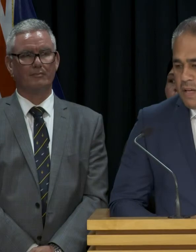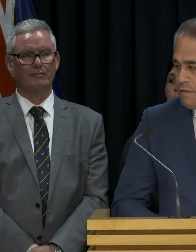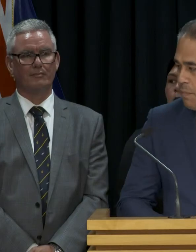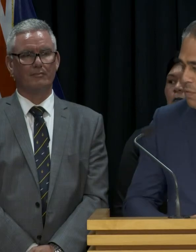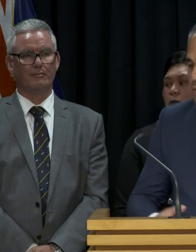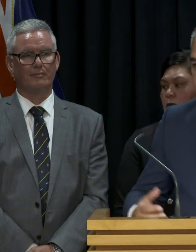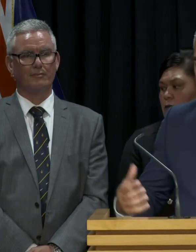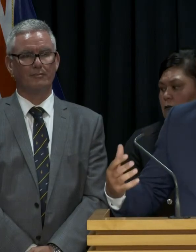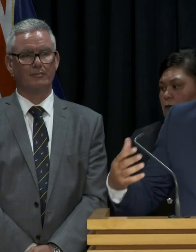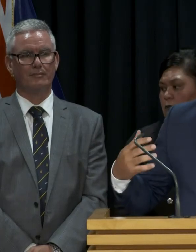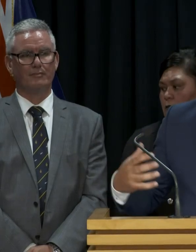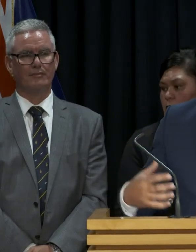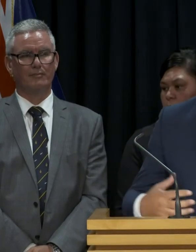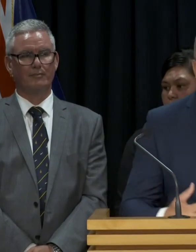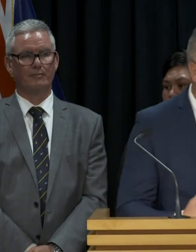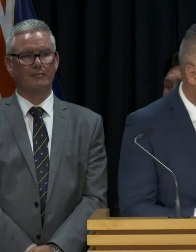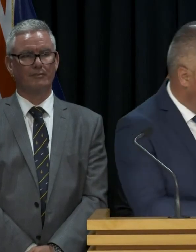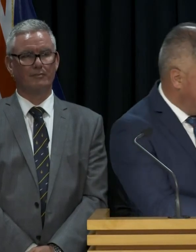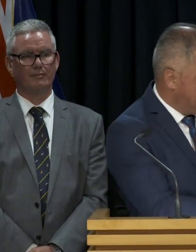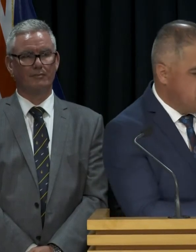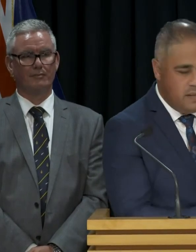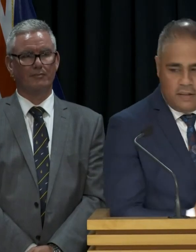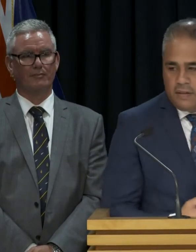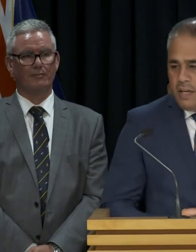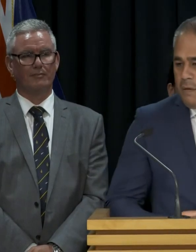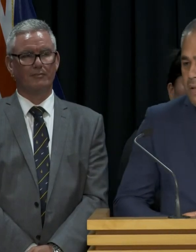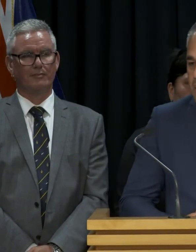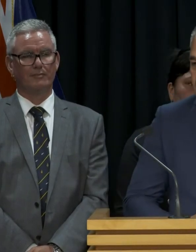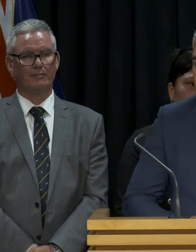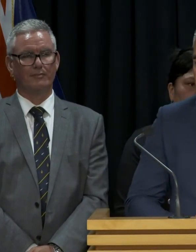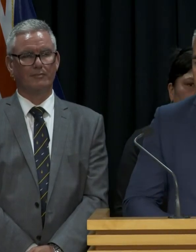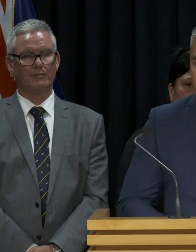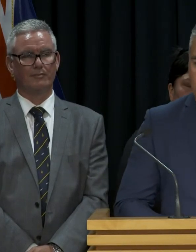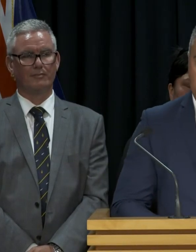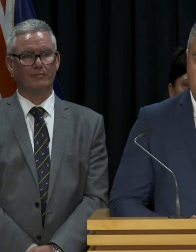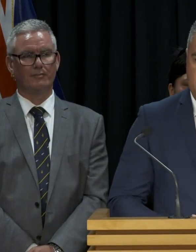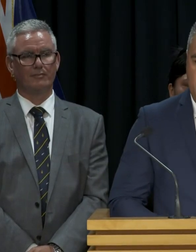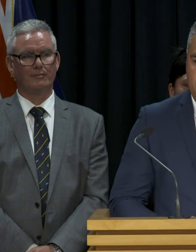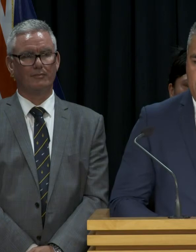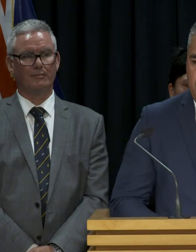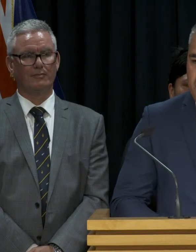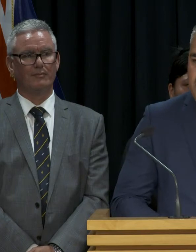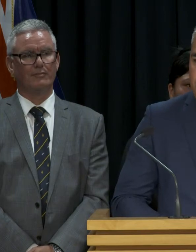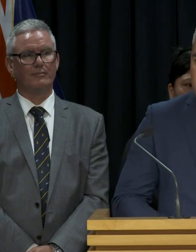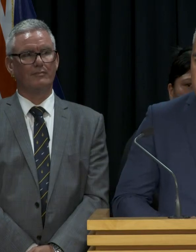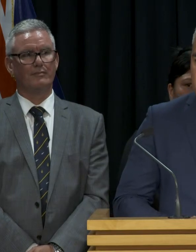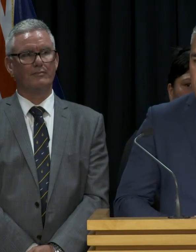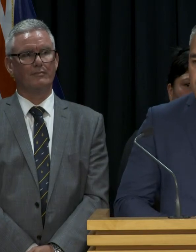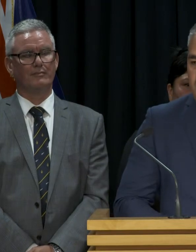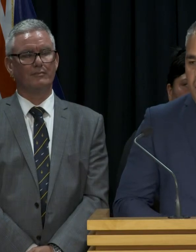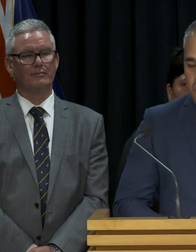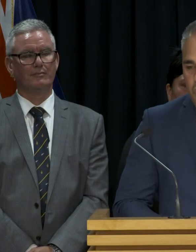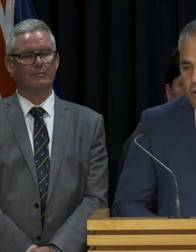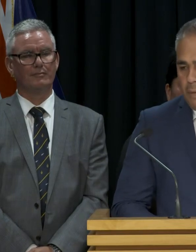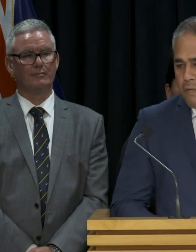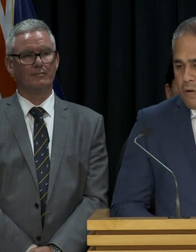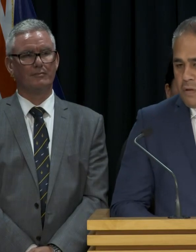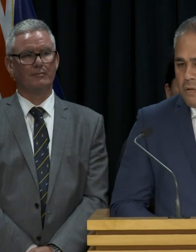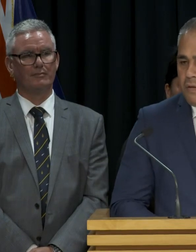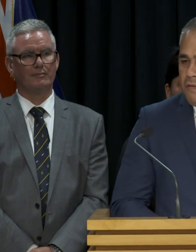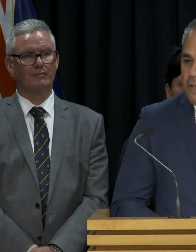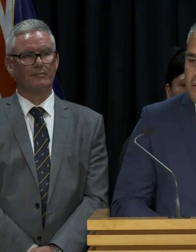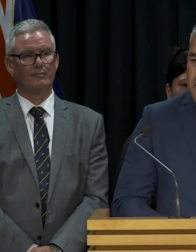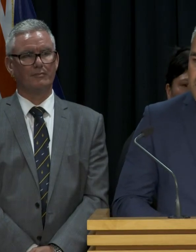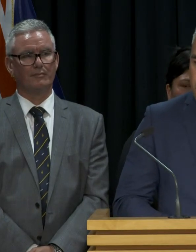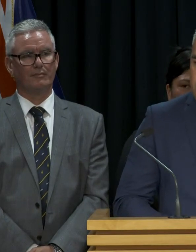Force themselves, but also with my colleagues here, and we present as a team, and same with my other Cabinet colleagues, to make sure that a strong Labour